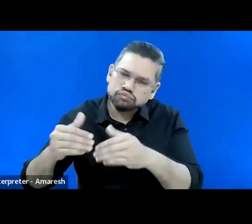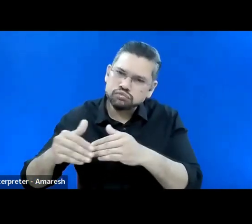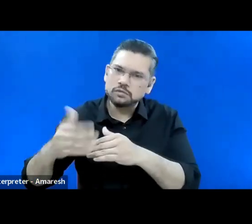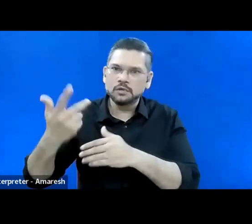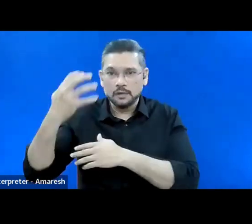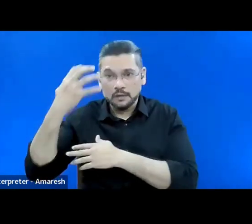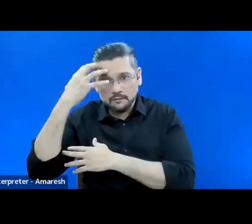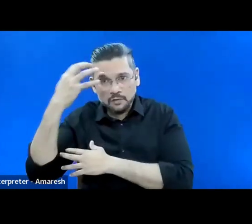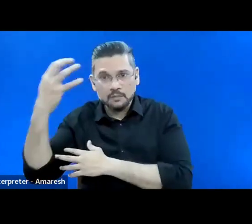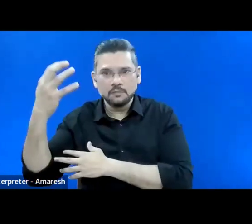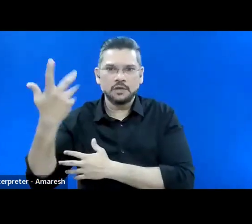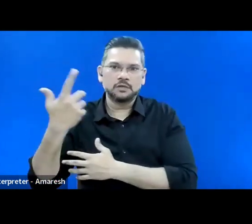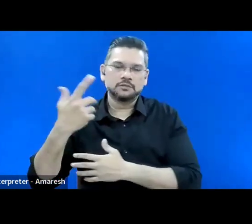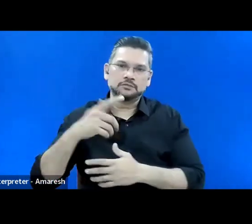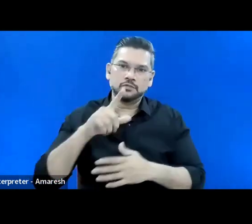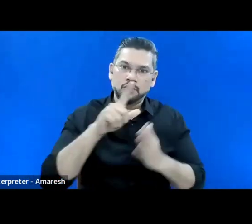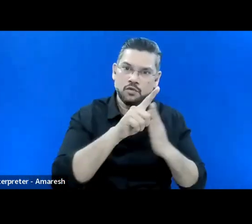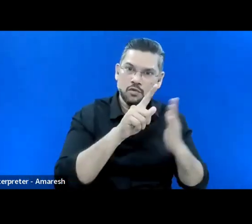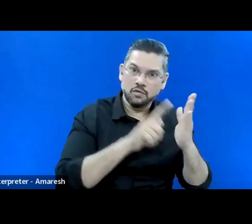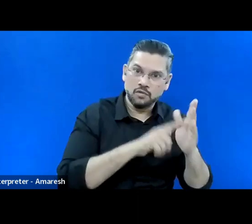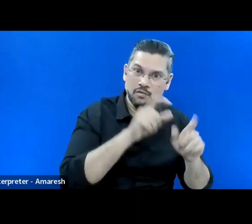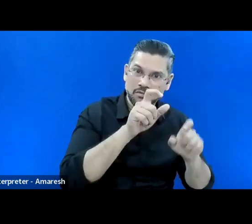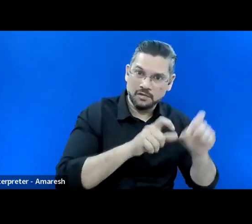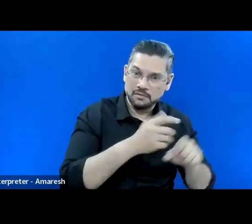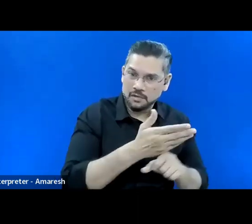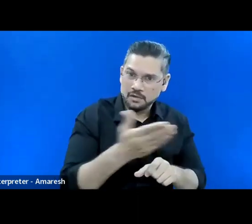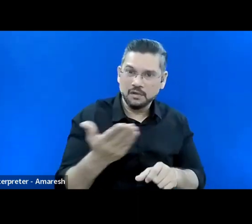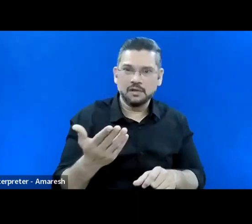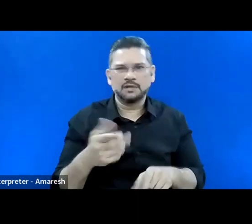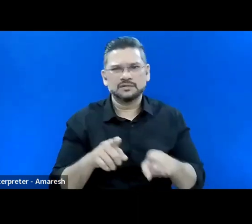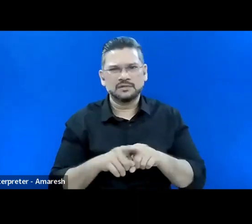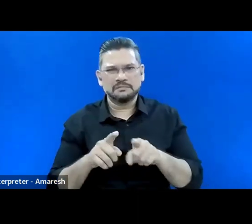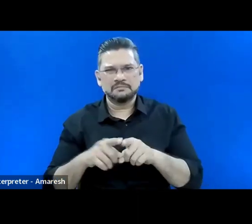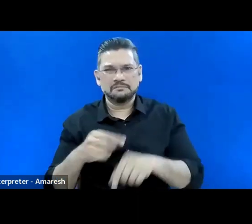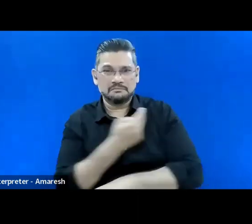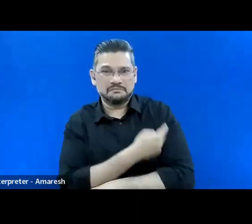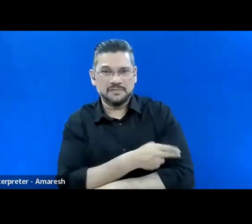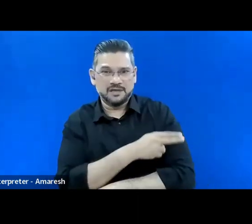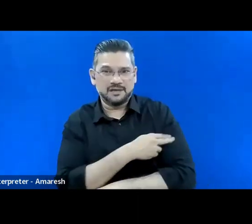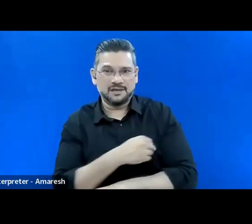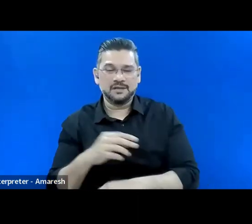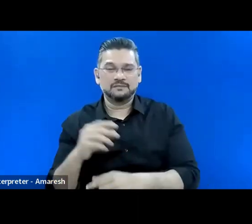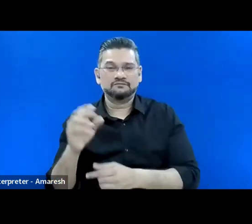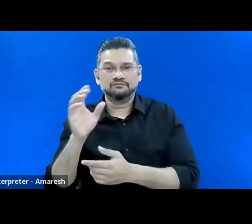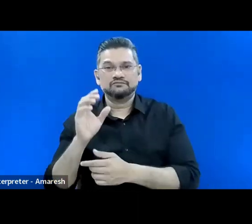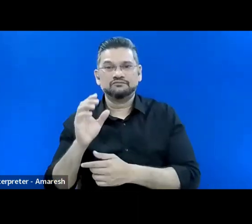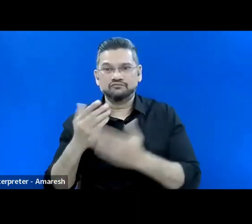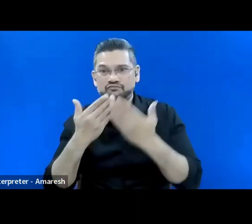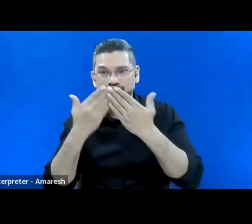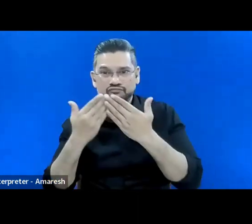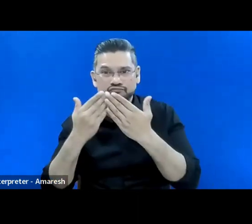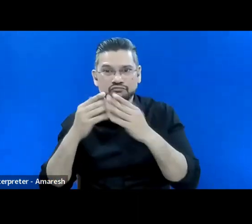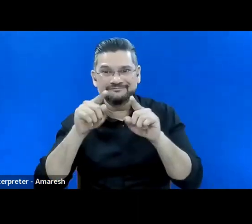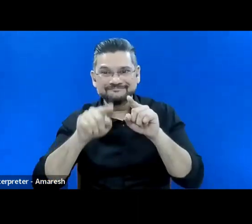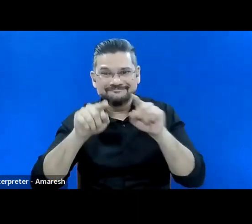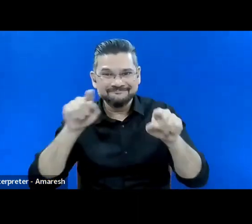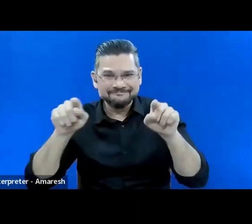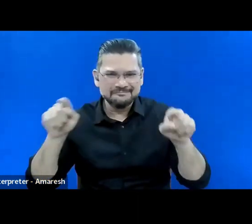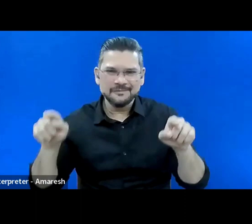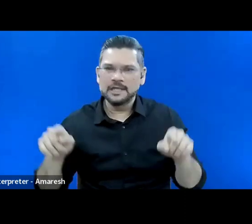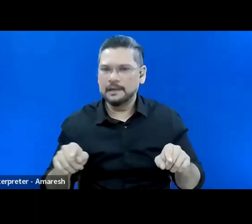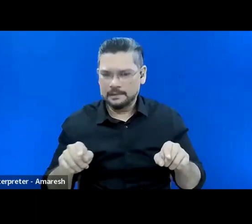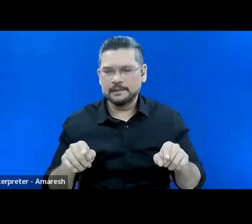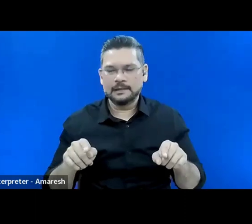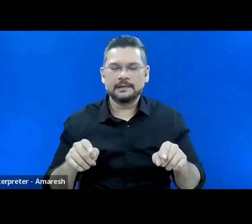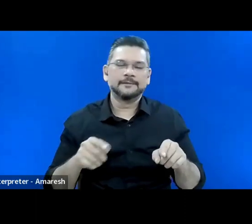enforcers, other relevant ministries, including nursing colleges, because like I mentioned, it will take some time for us to turn